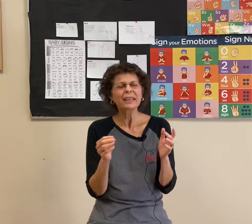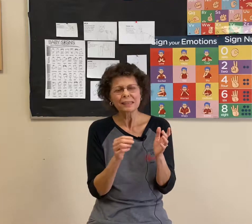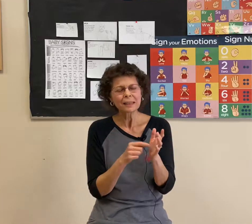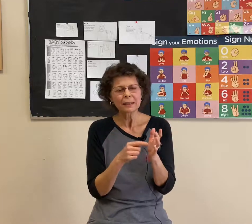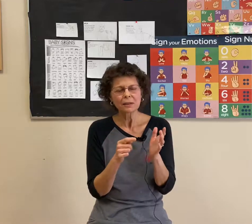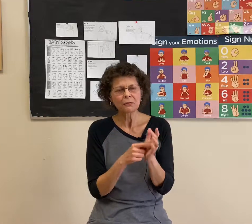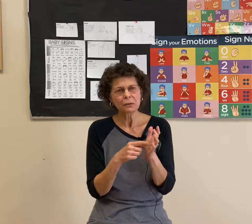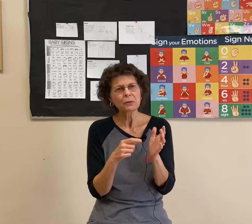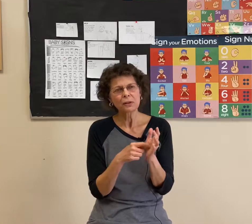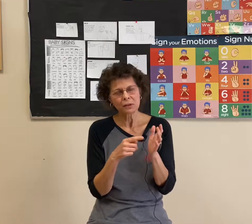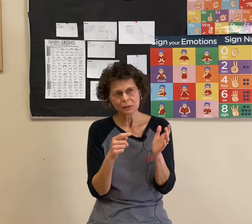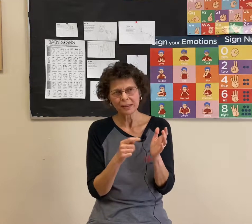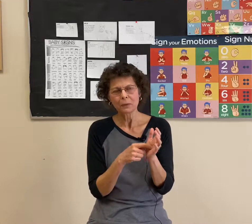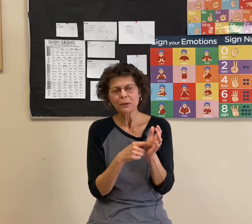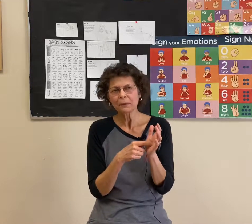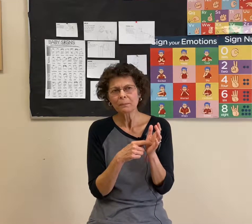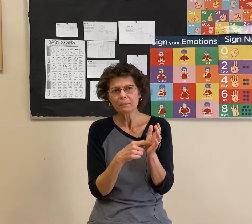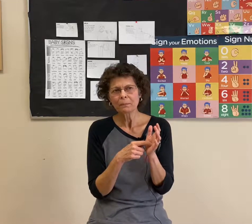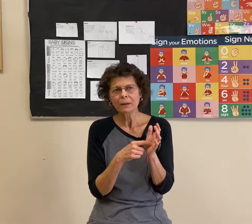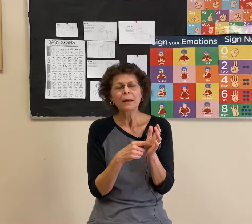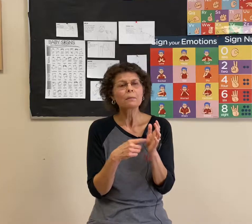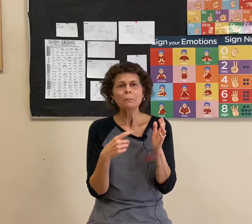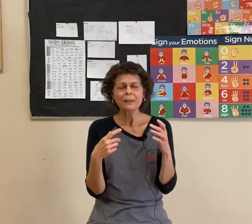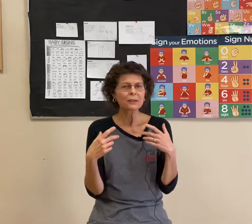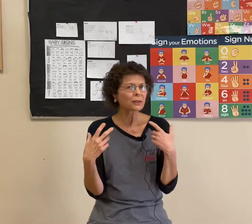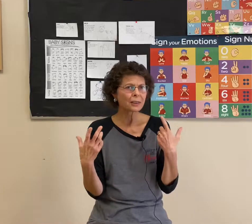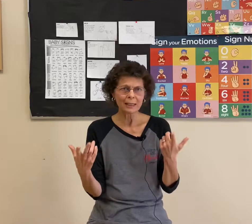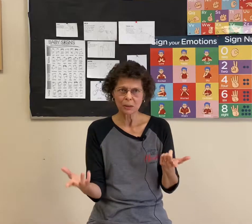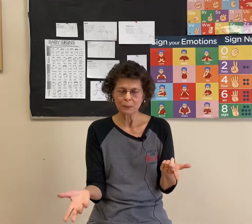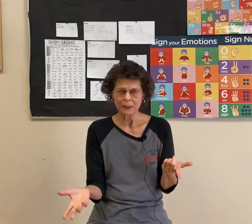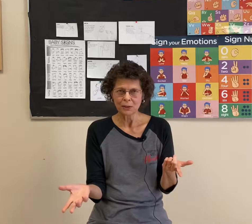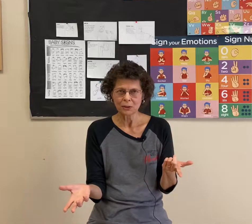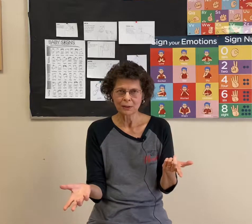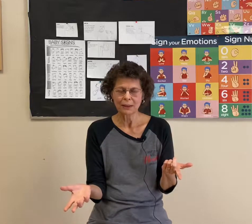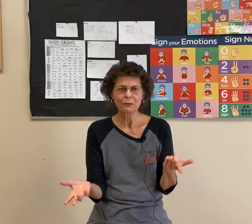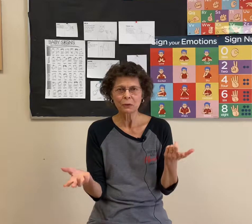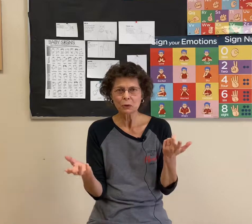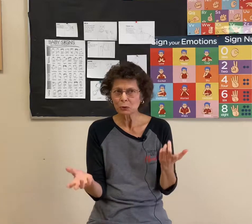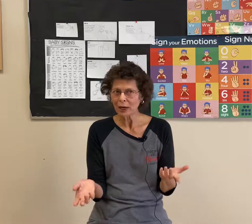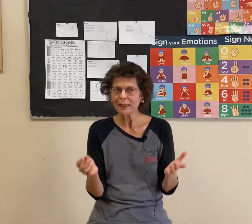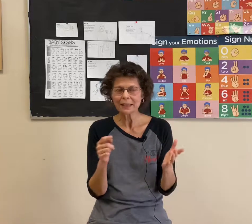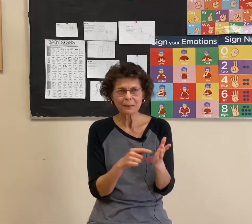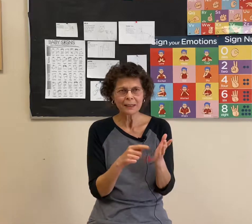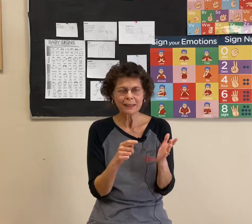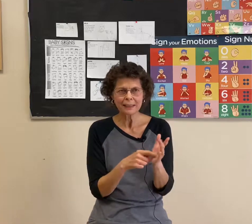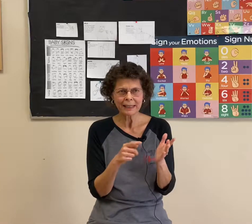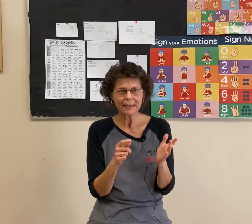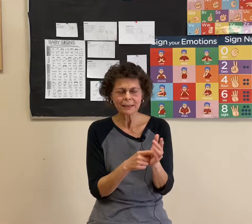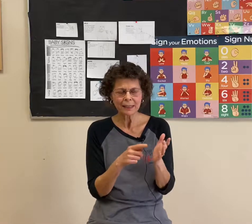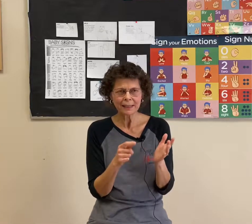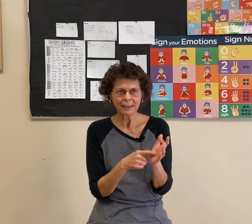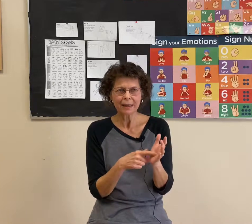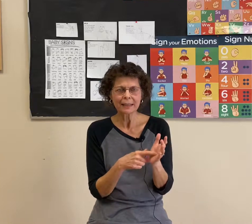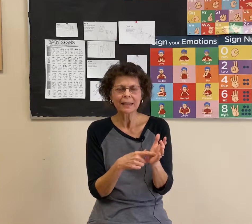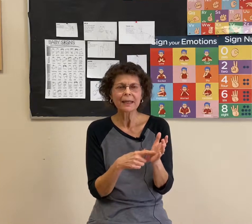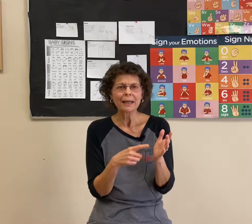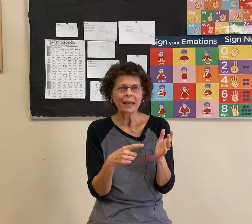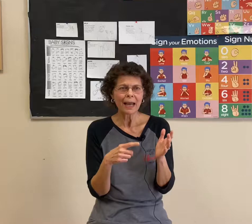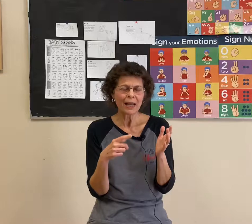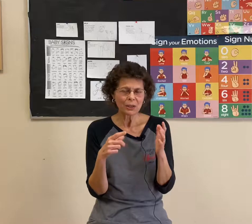signs confused because they're similar. But it's just like speech. If they're trying to make that sign, and you